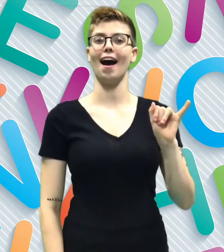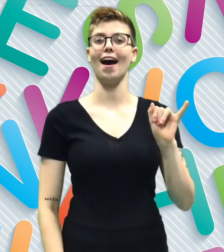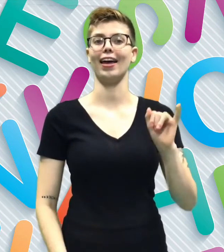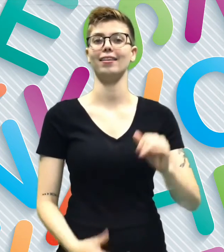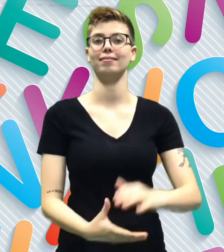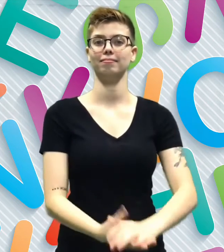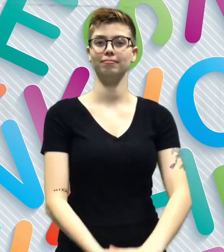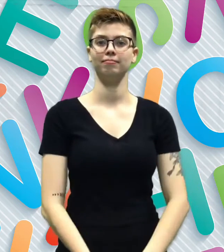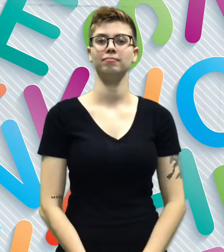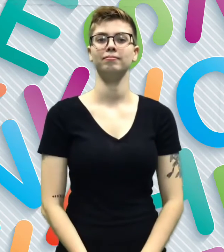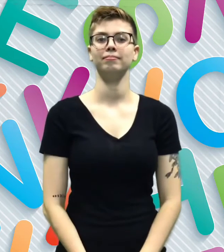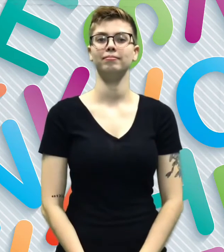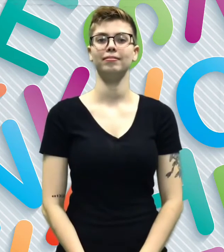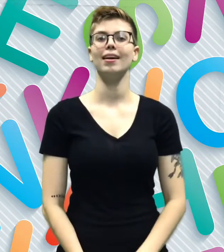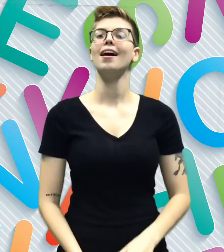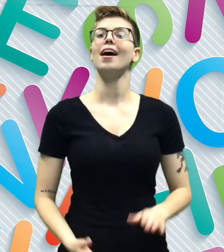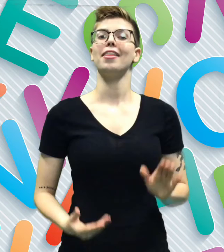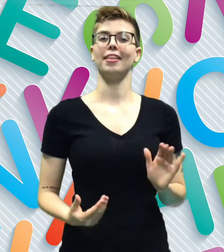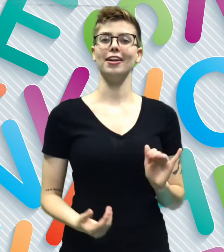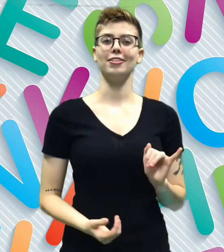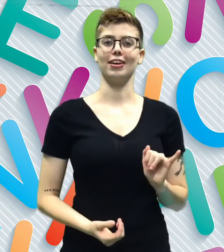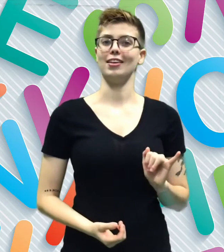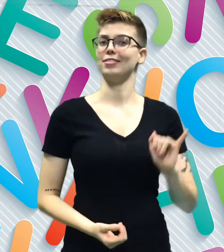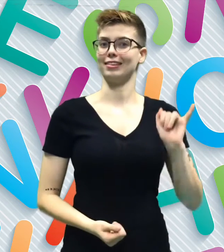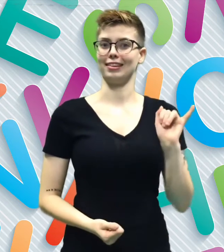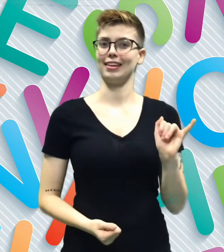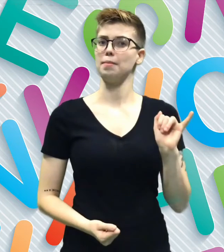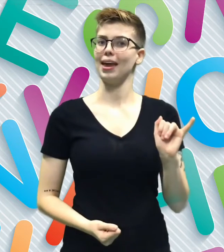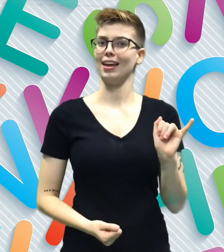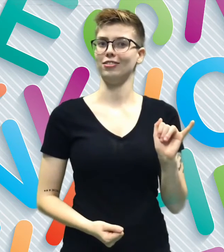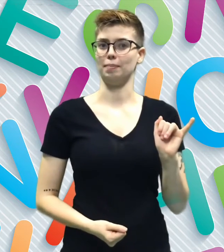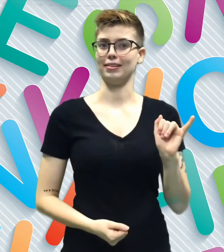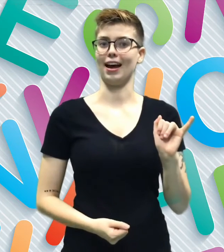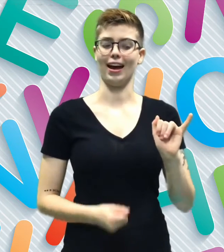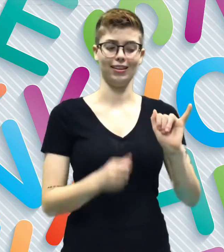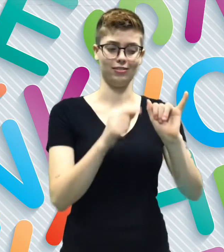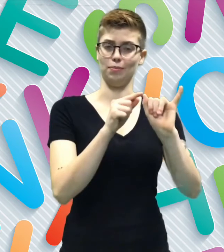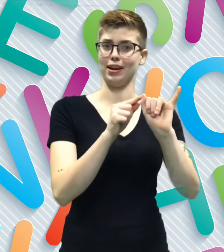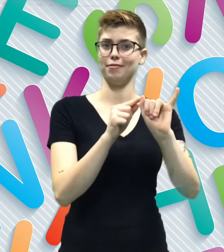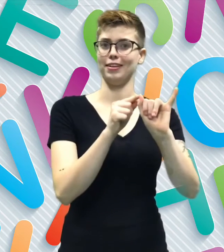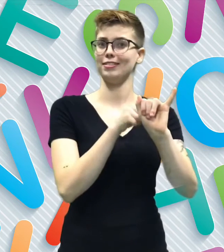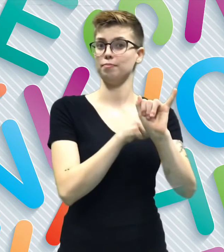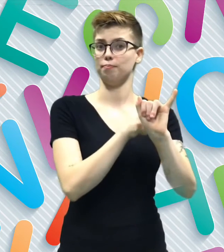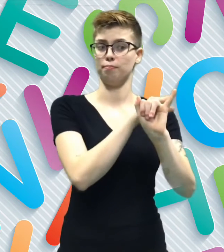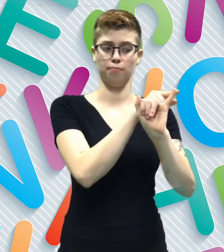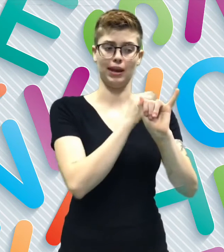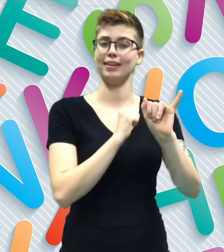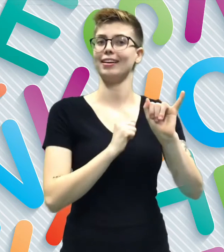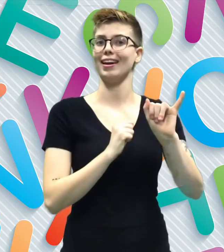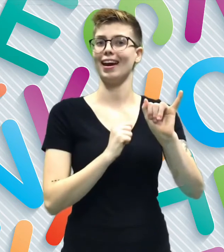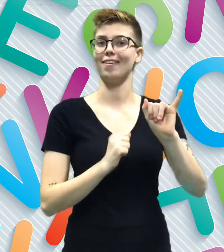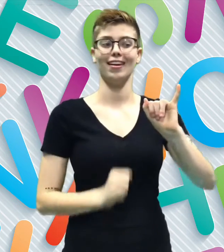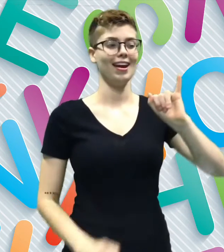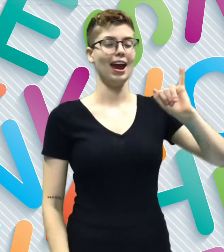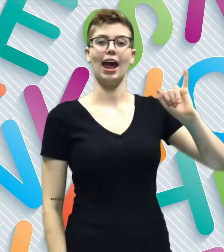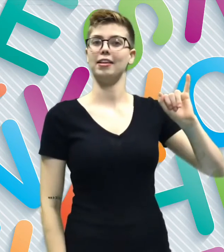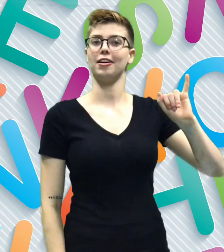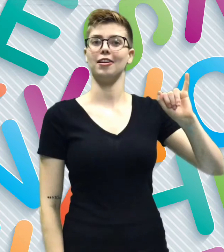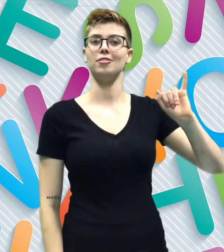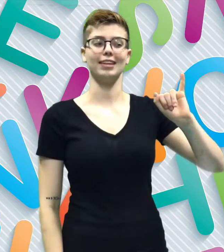I. The letter J uses the same hand shape as I, so you make a fist, pinky sticking out, and then you're going to use that